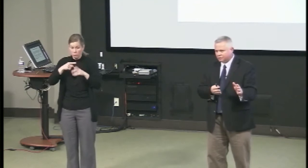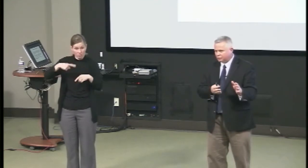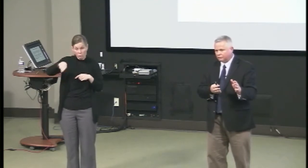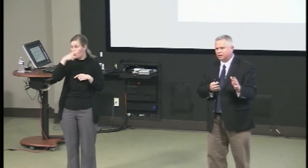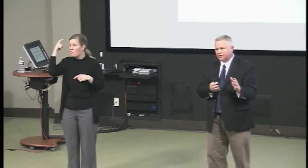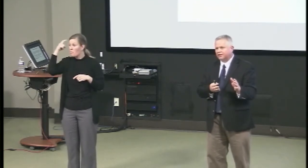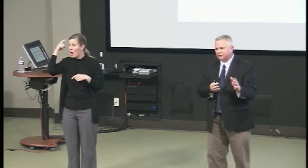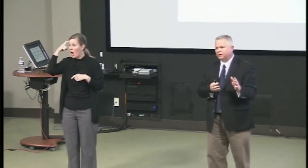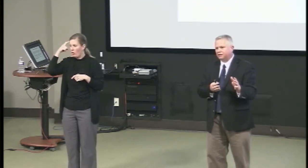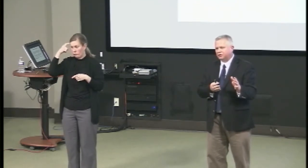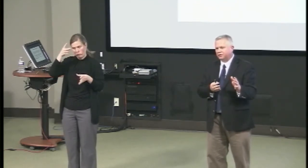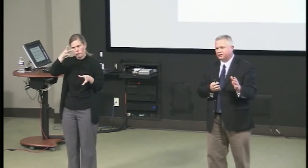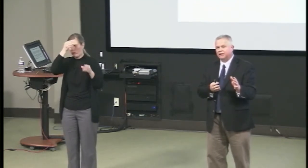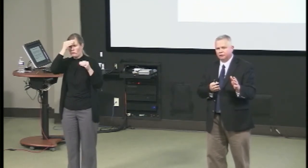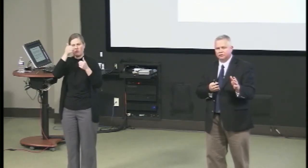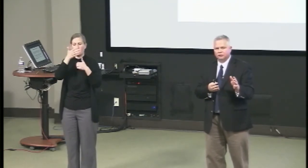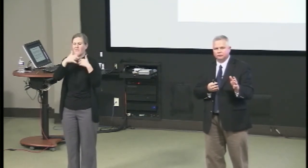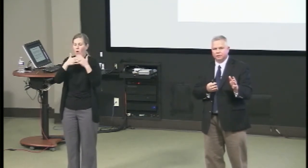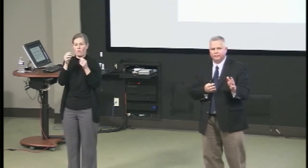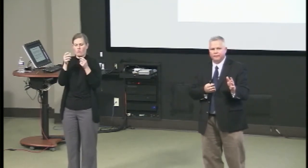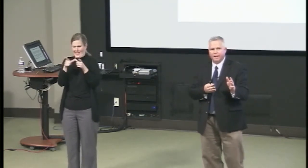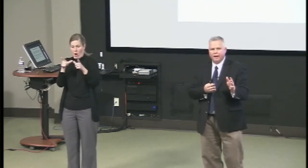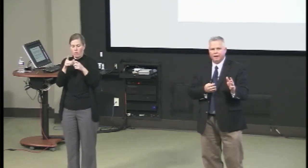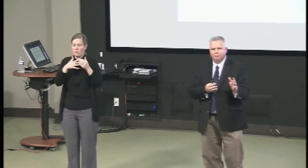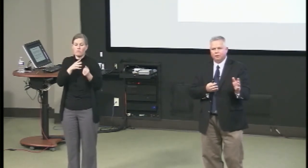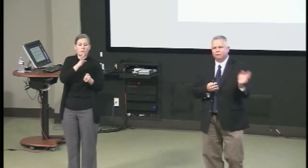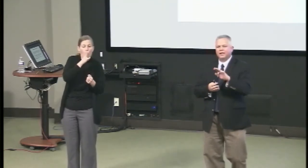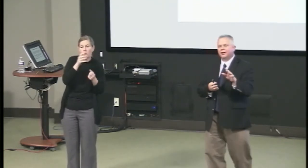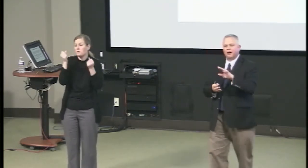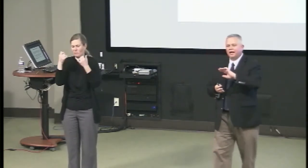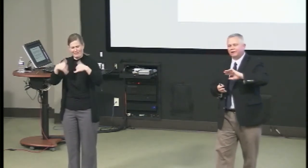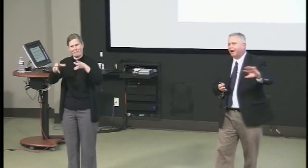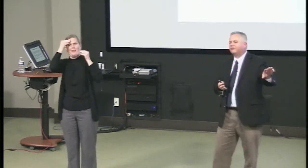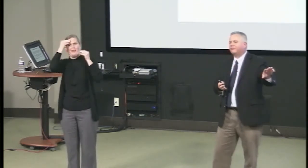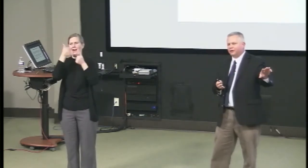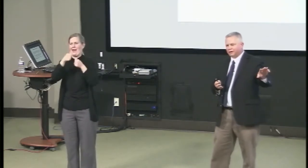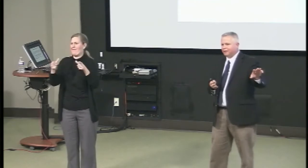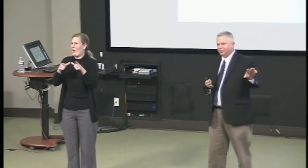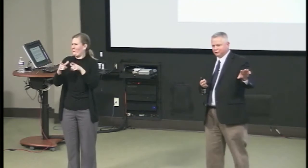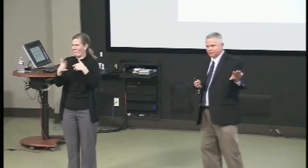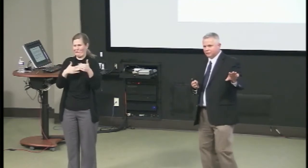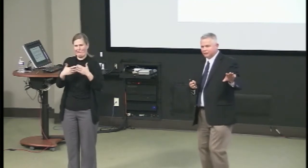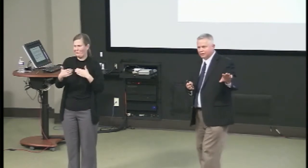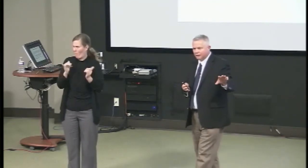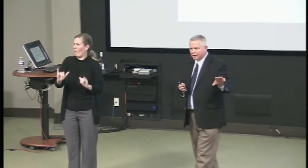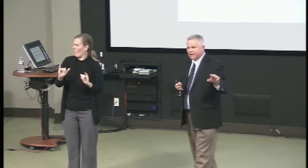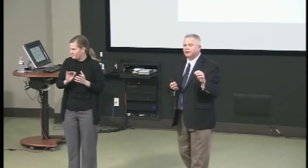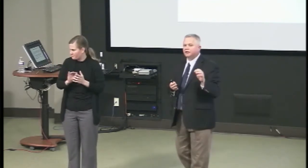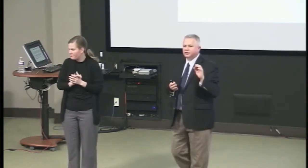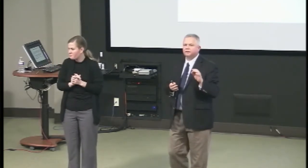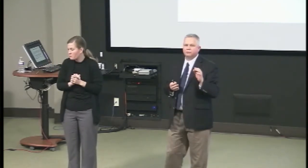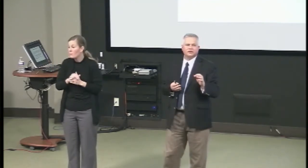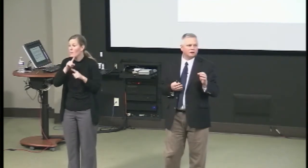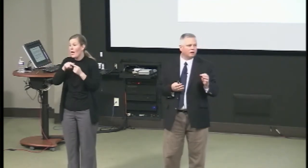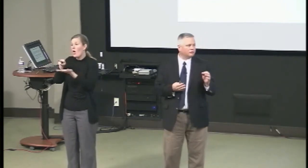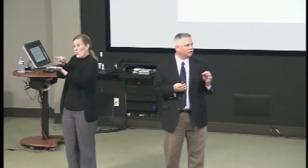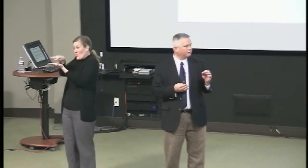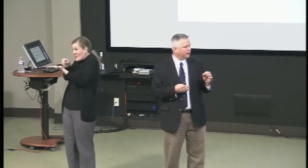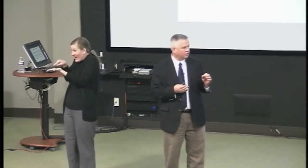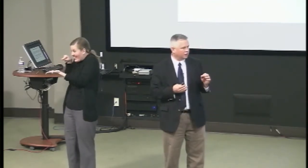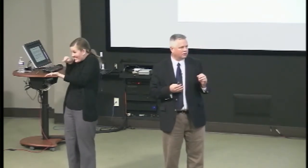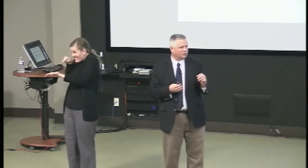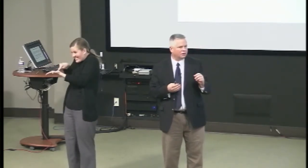taps into just as speech does in hearing children. But reading and writing, however it goes, is a relatively recent